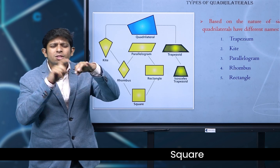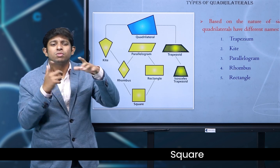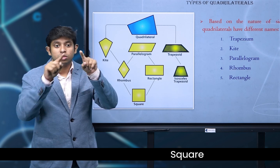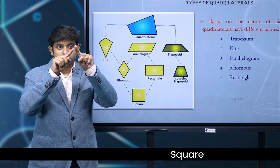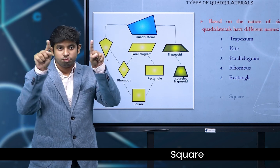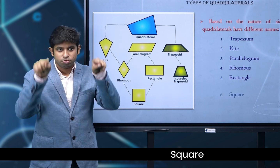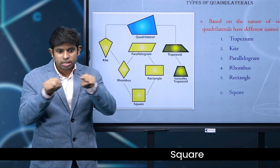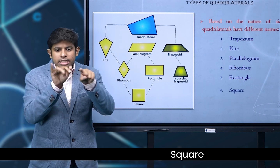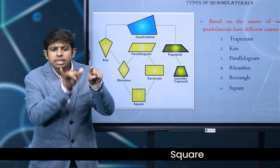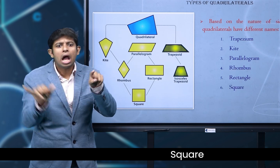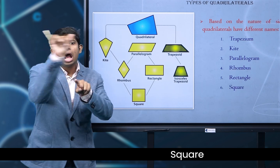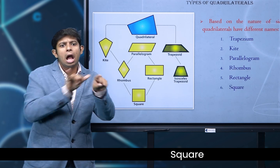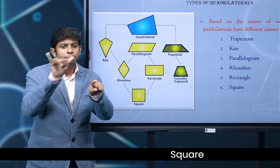square.